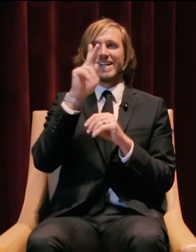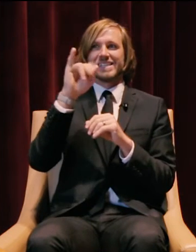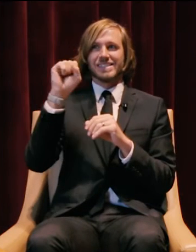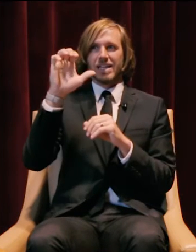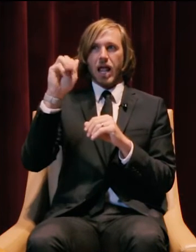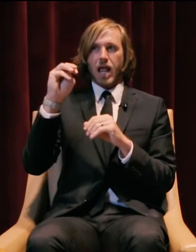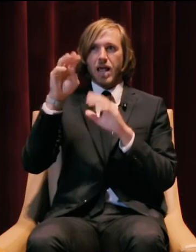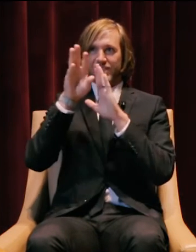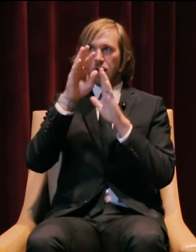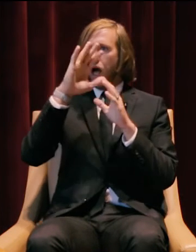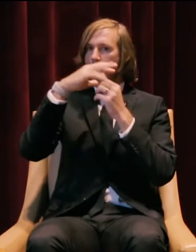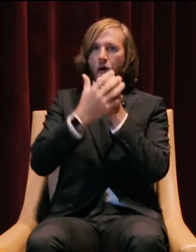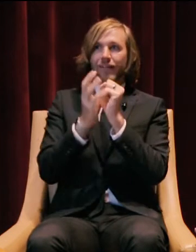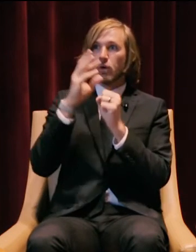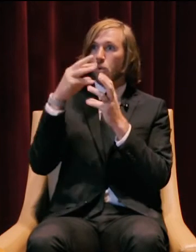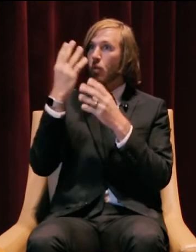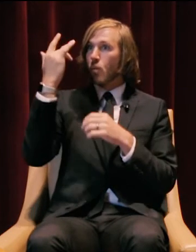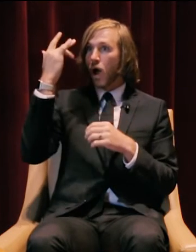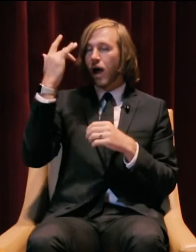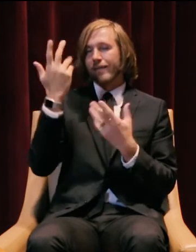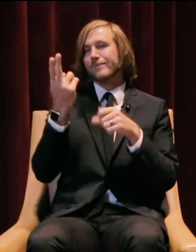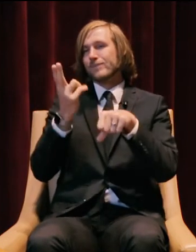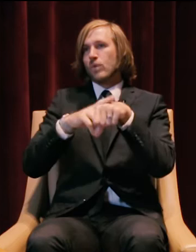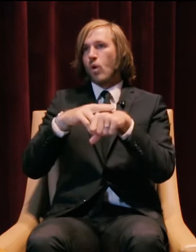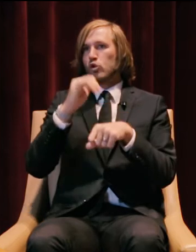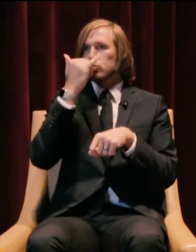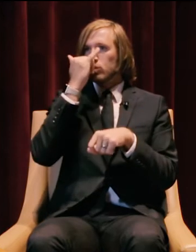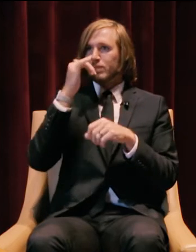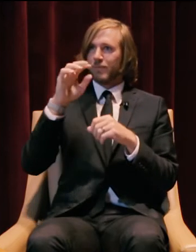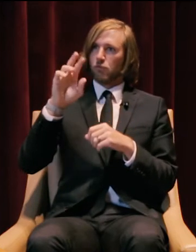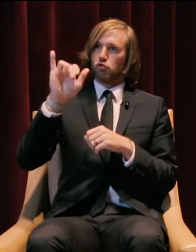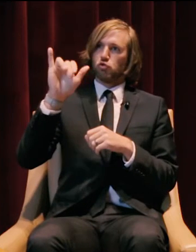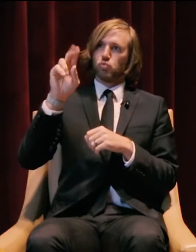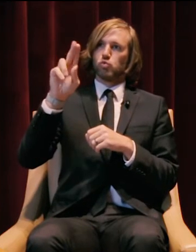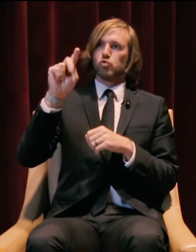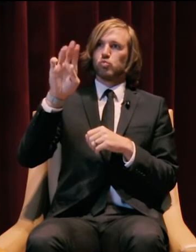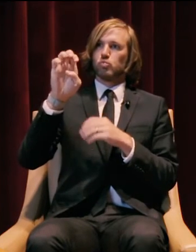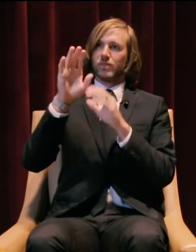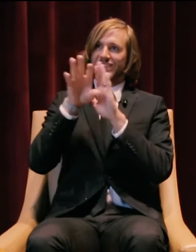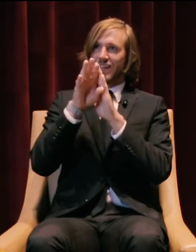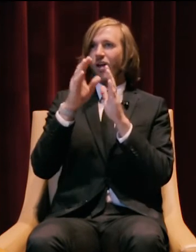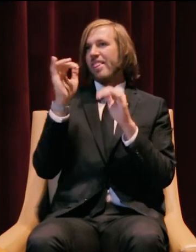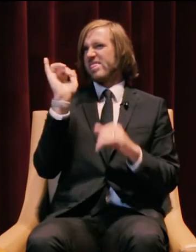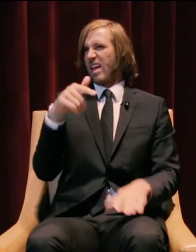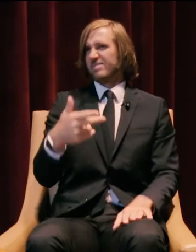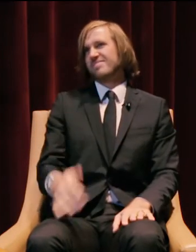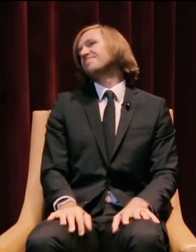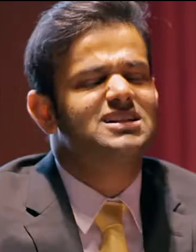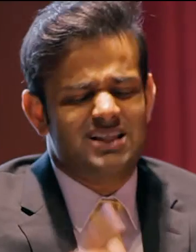KissCam video around the world because of course, the YouTube videos and that kind of thing.